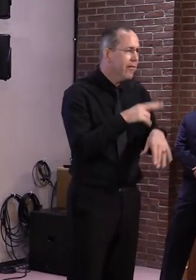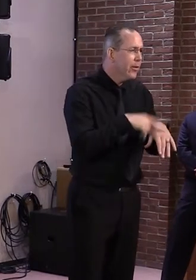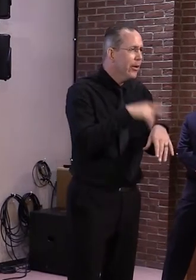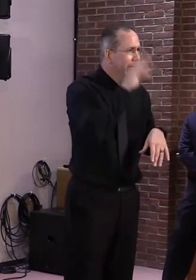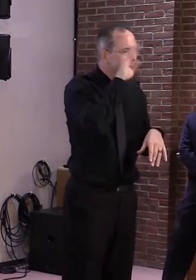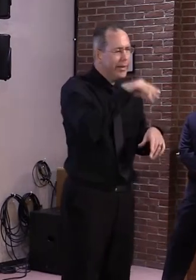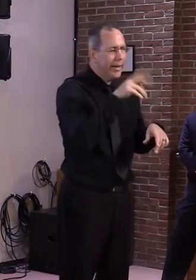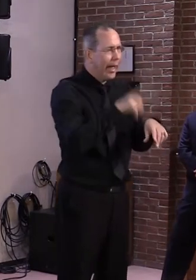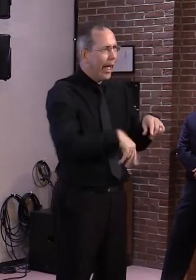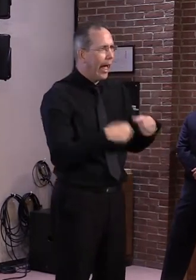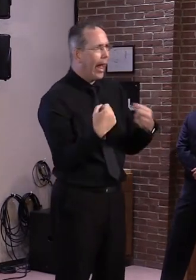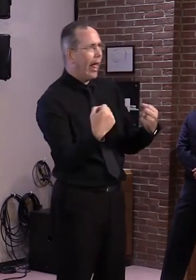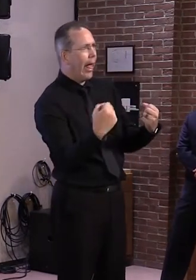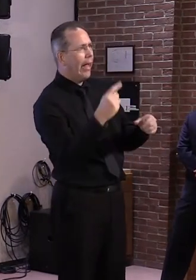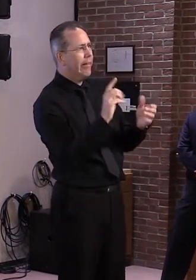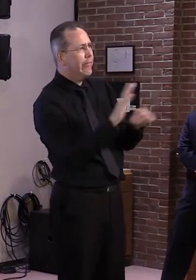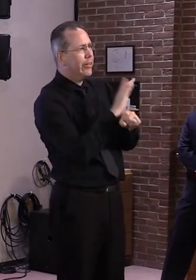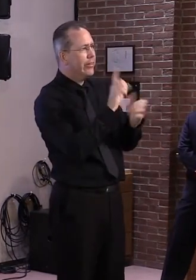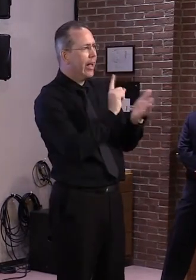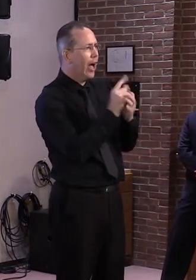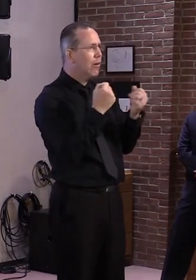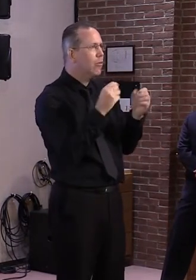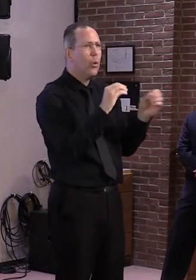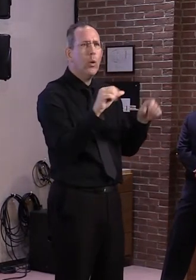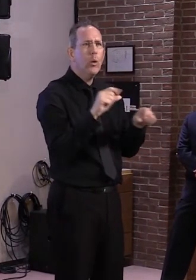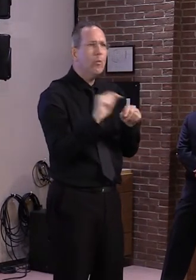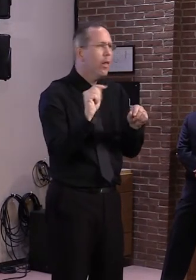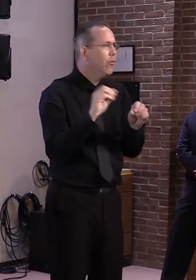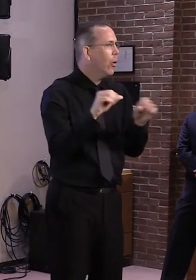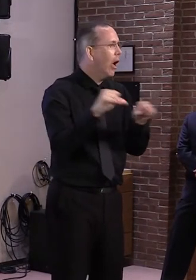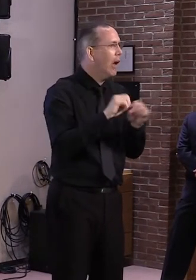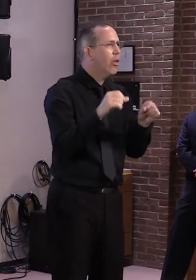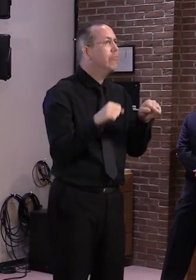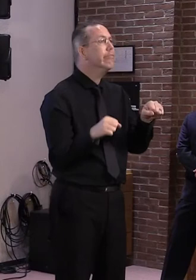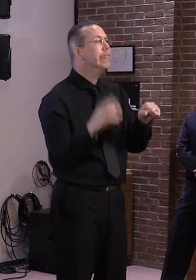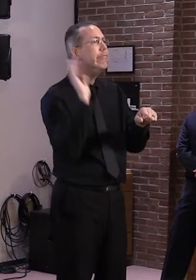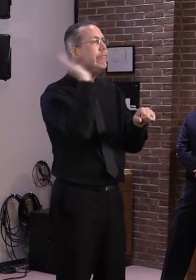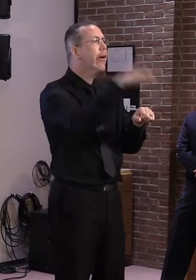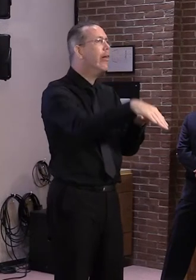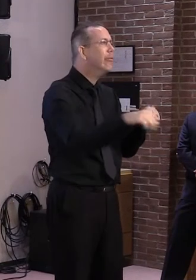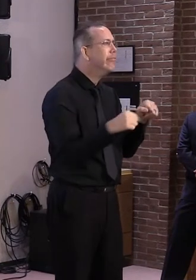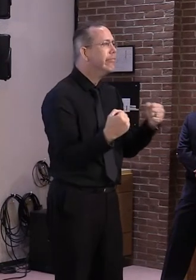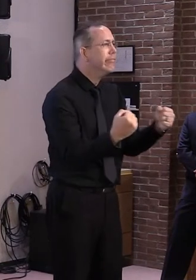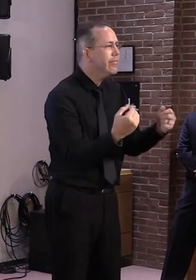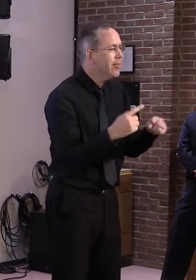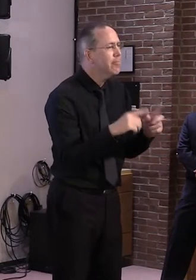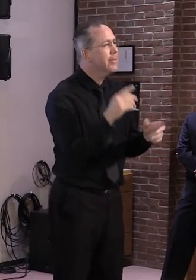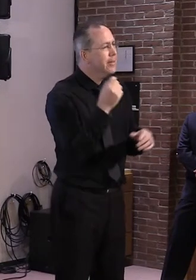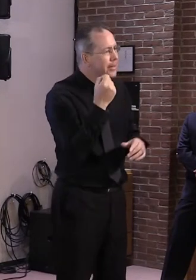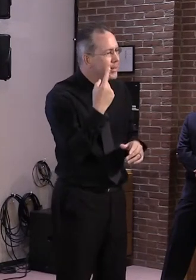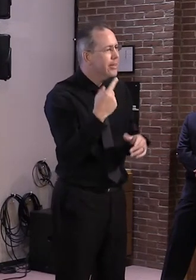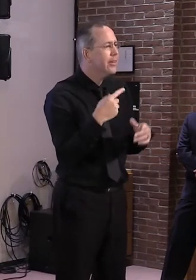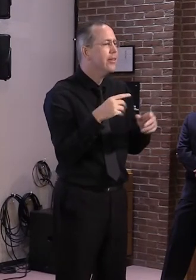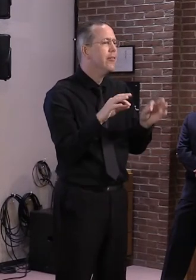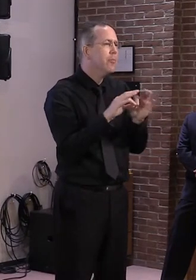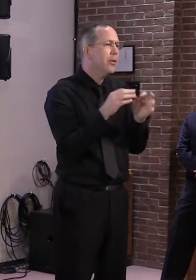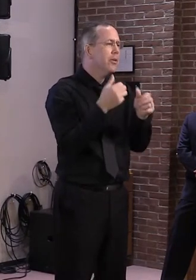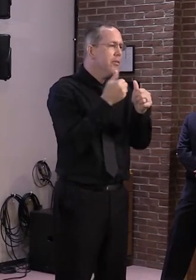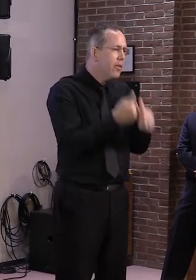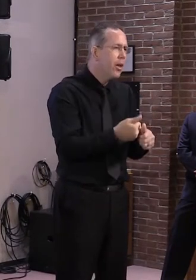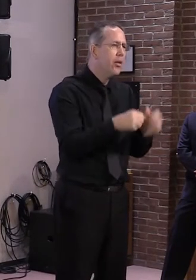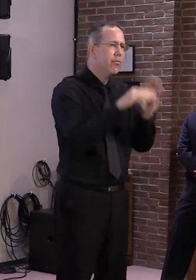maintain some social or physical distance, wash your hands a lot, you know, wear a mask whenever you go